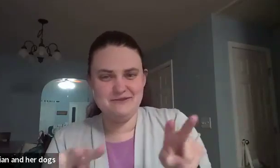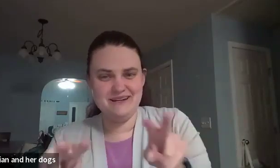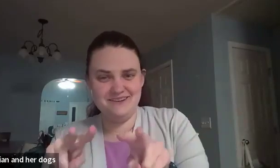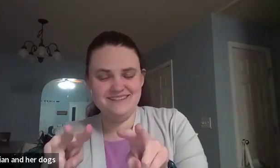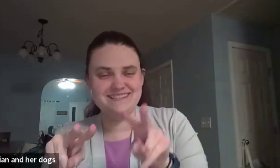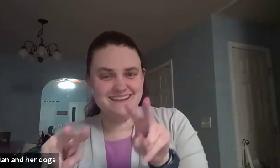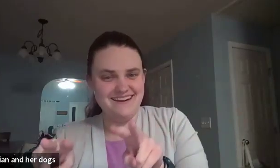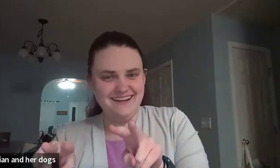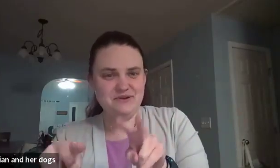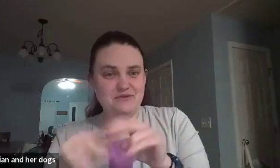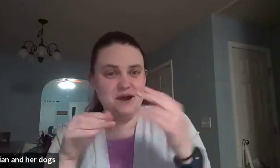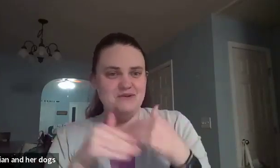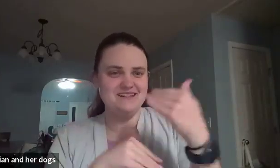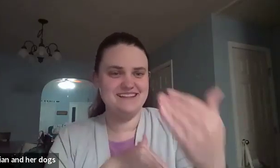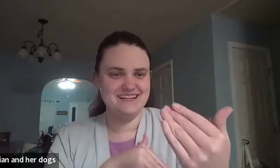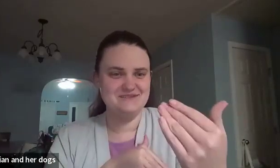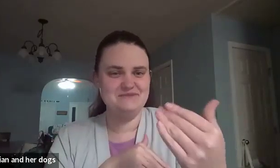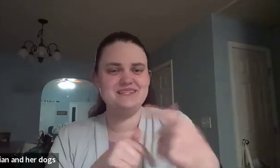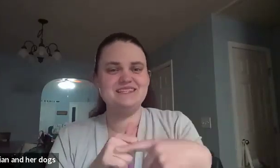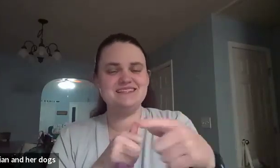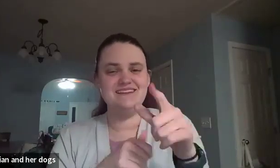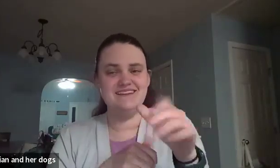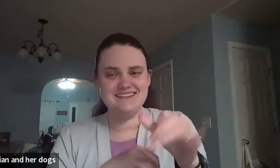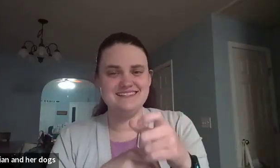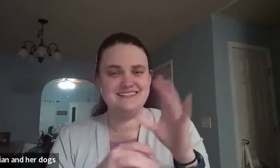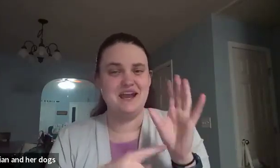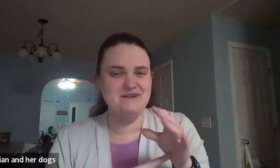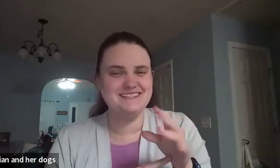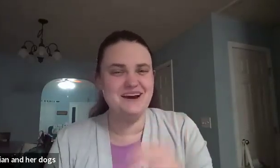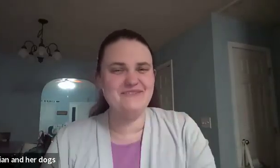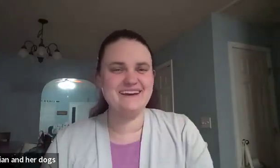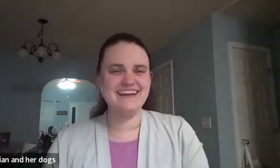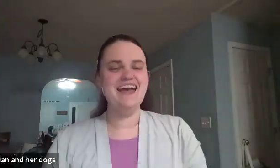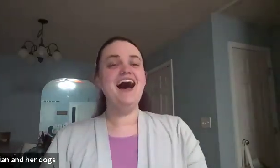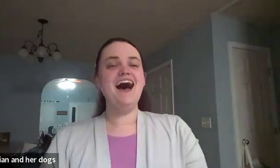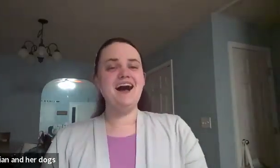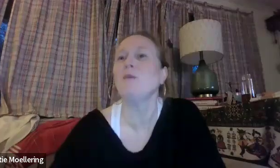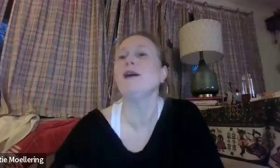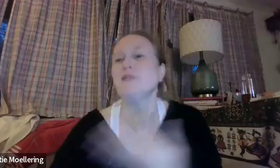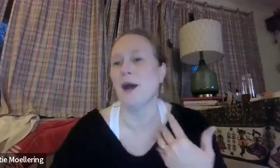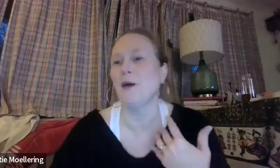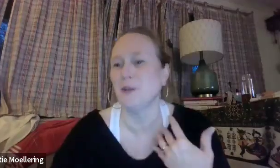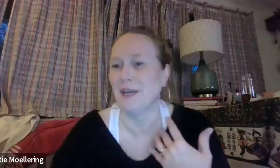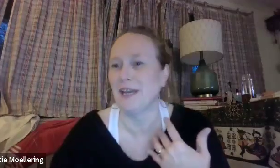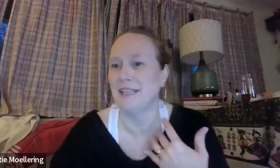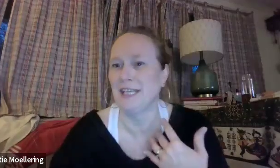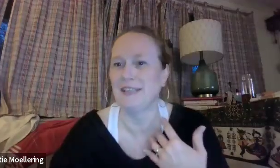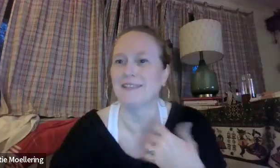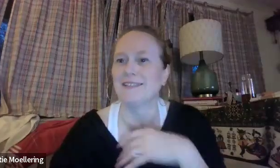everyone else sign before I move on to the next one. But since Alexa's camera's not working, go. Okay, uh, well, I'll do it, and okay. then you